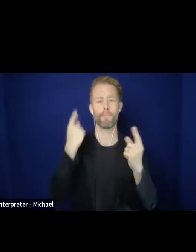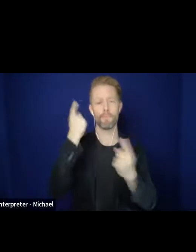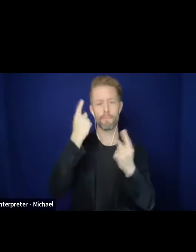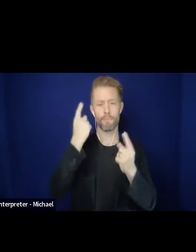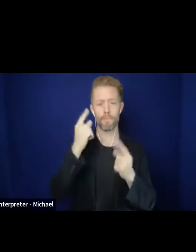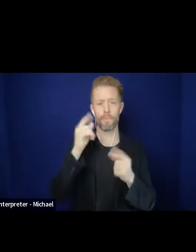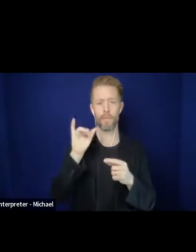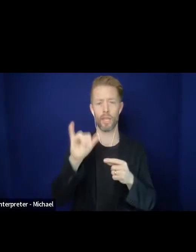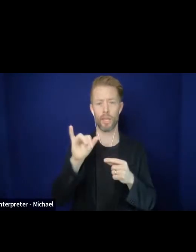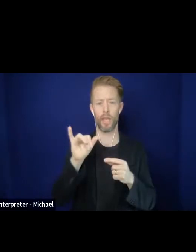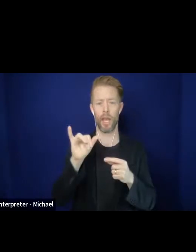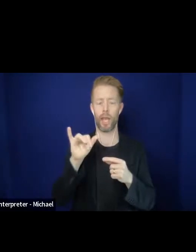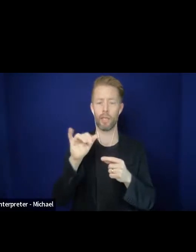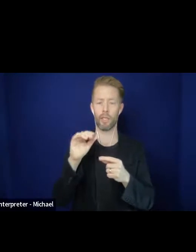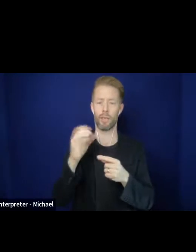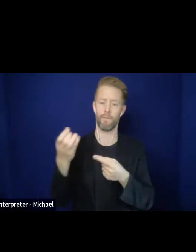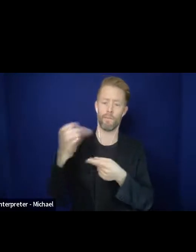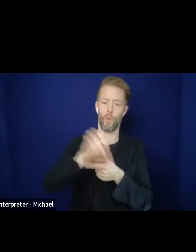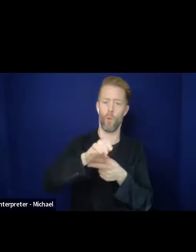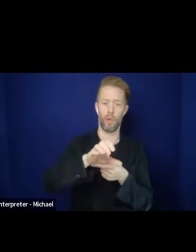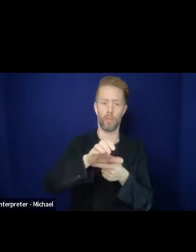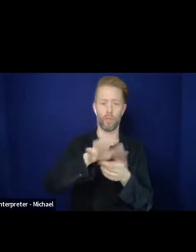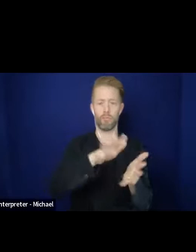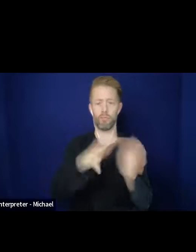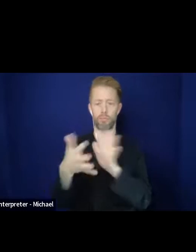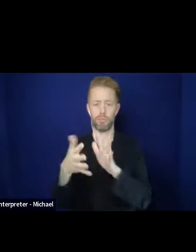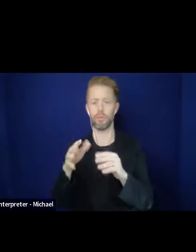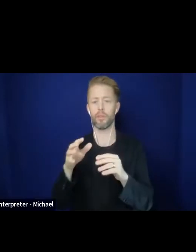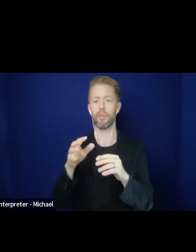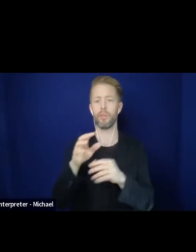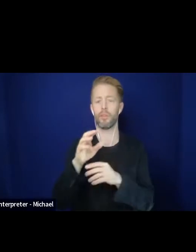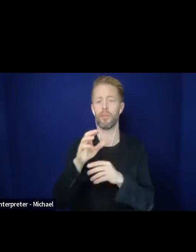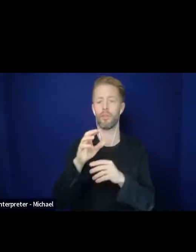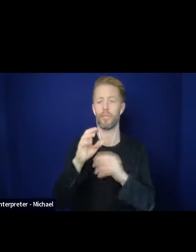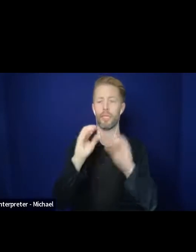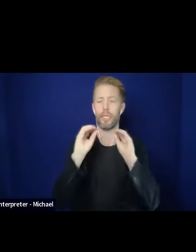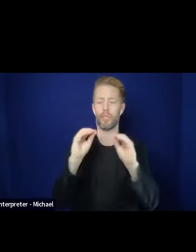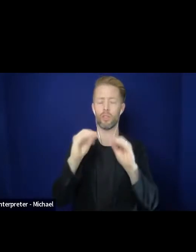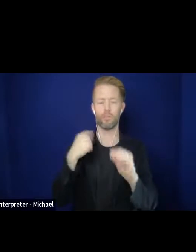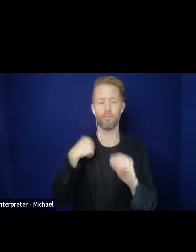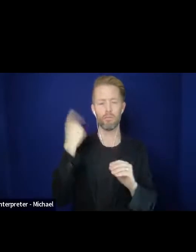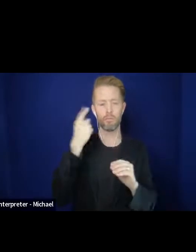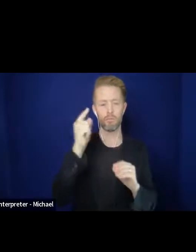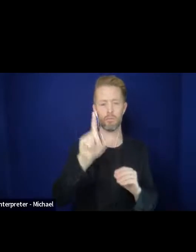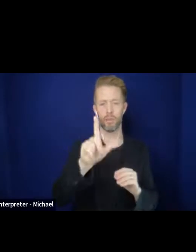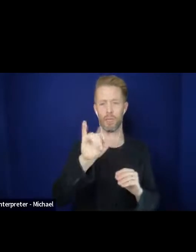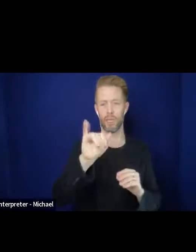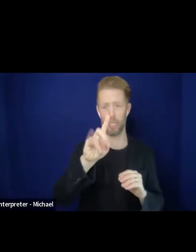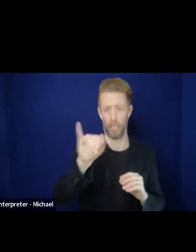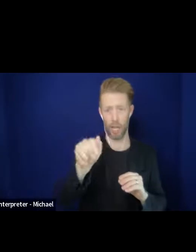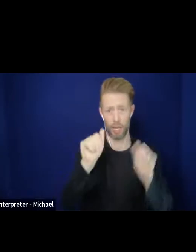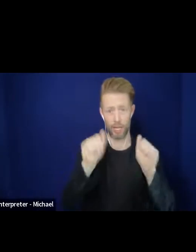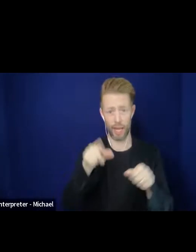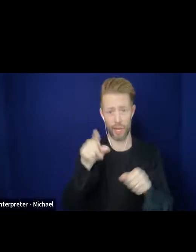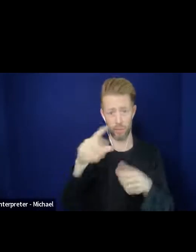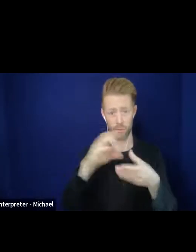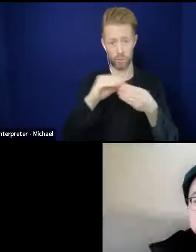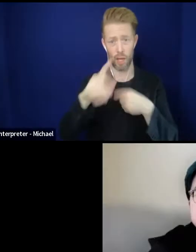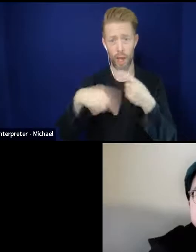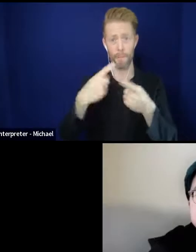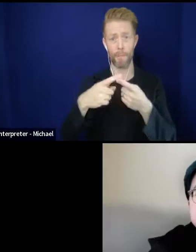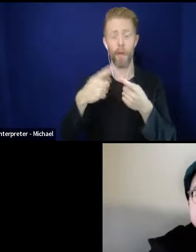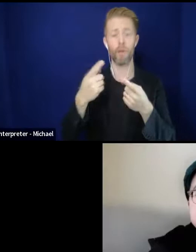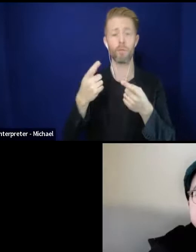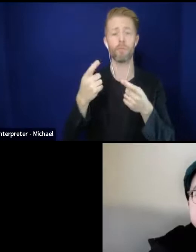transformation to digital teaching methods, Lydia, could you tell us a little bit about new data that might be collected inside and